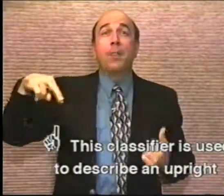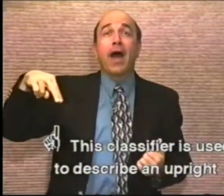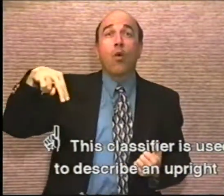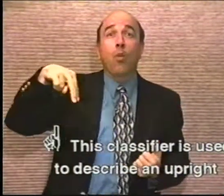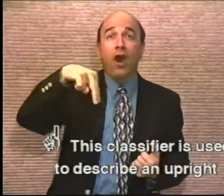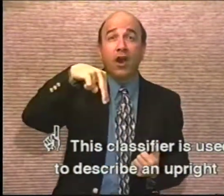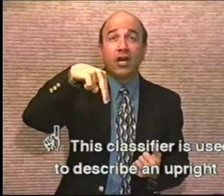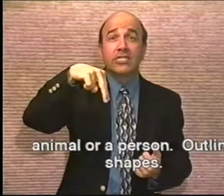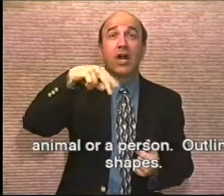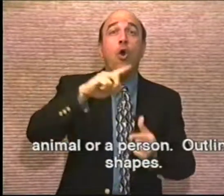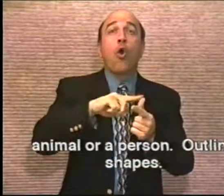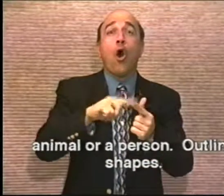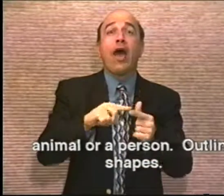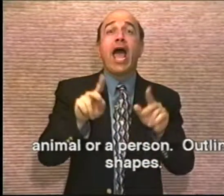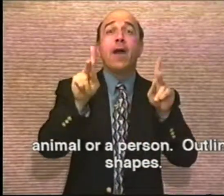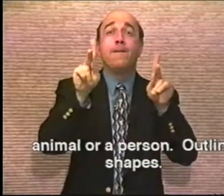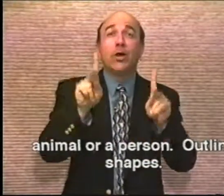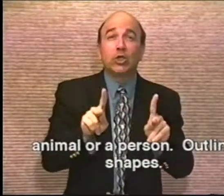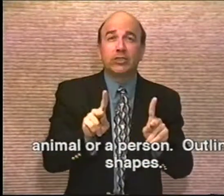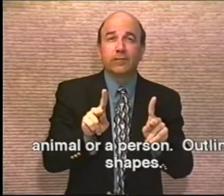that walks or a person.